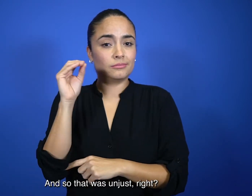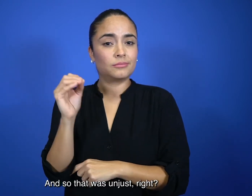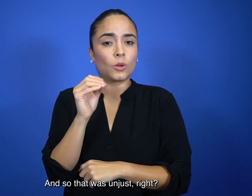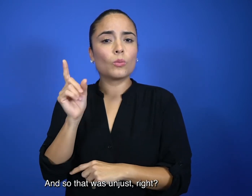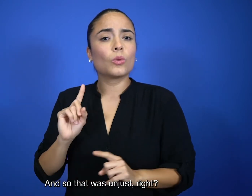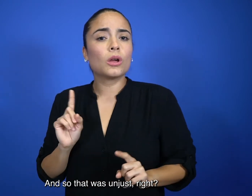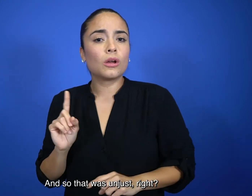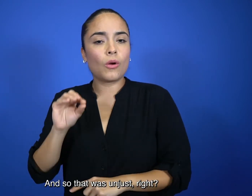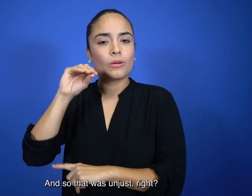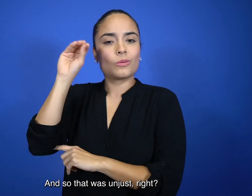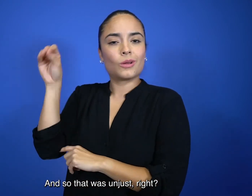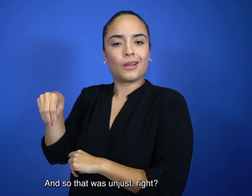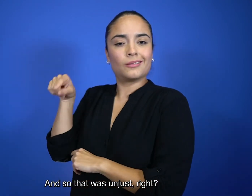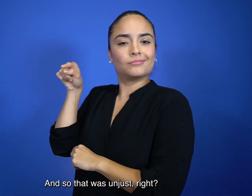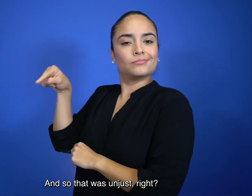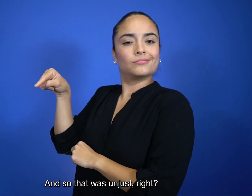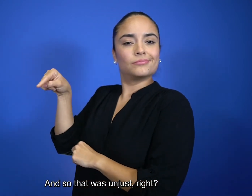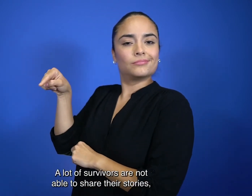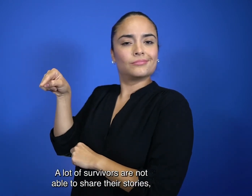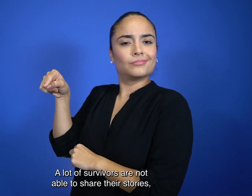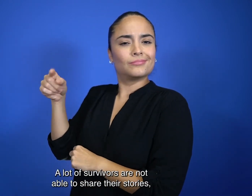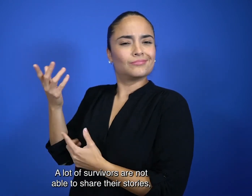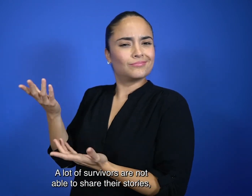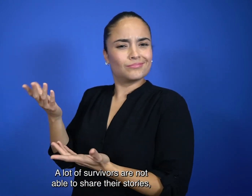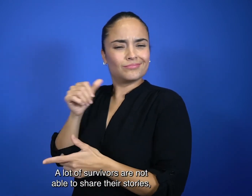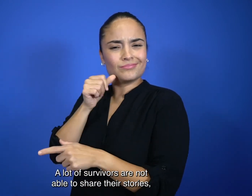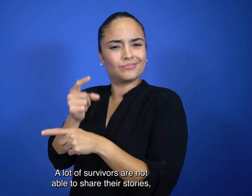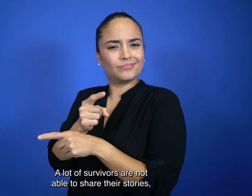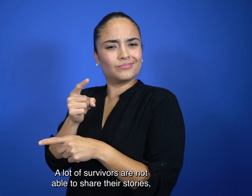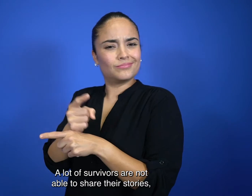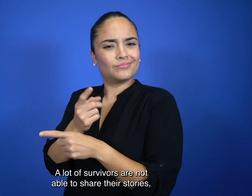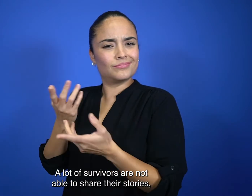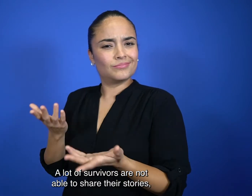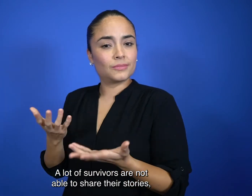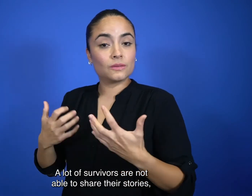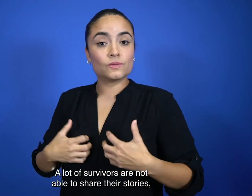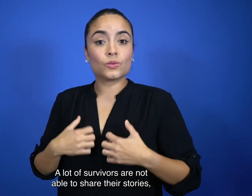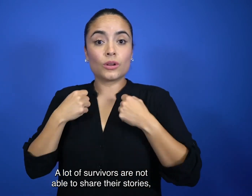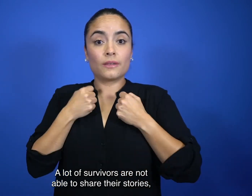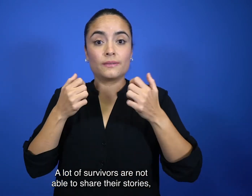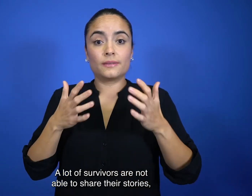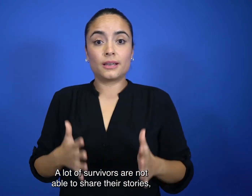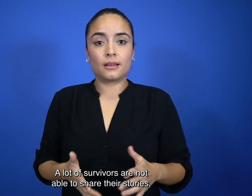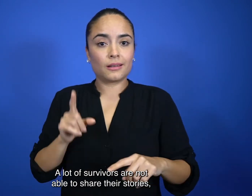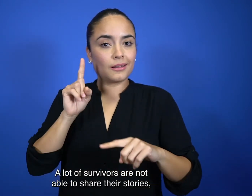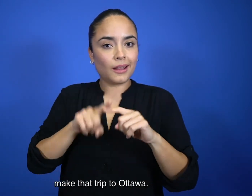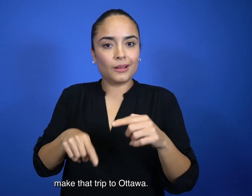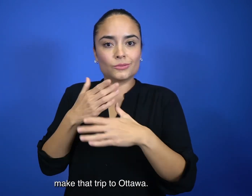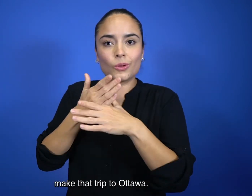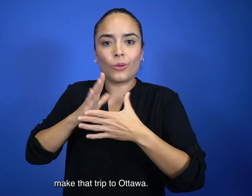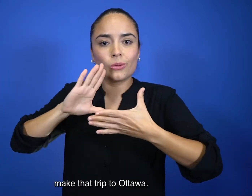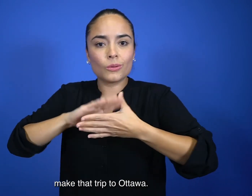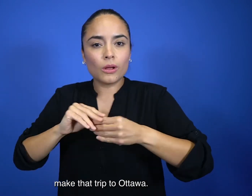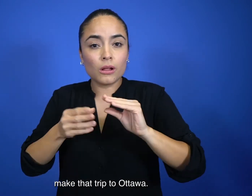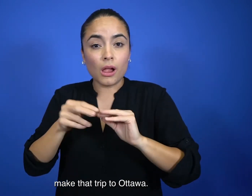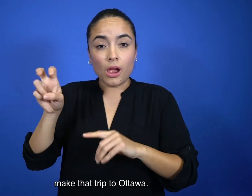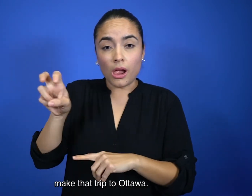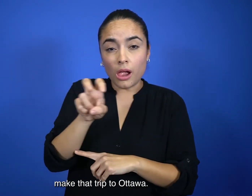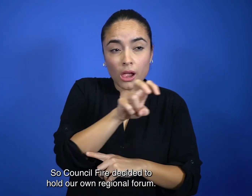that was unjust, right? A lot of survivors are not able to share their stories, make that trip to Ottawa.